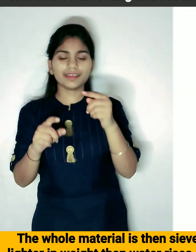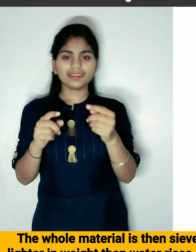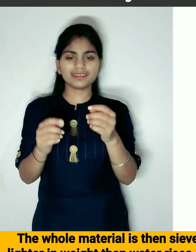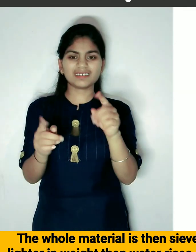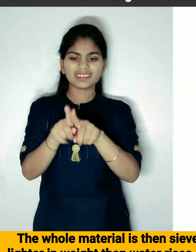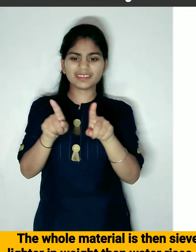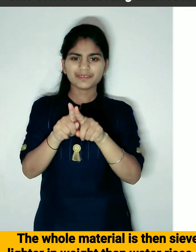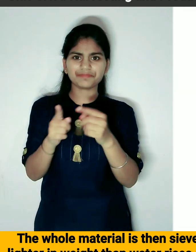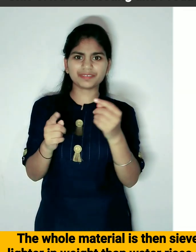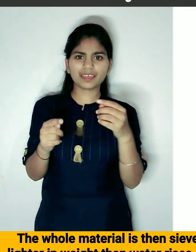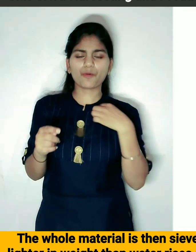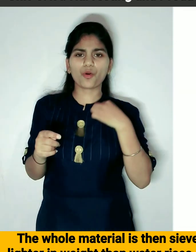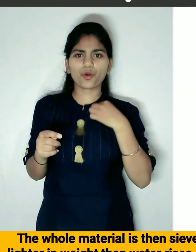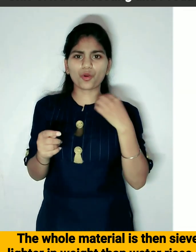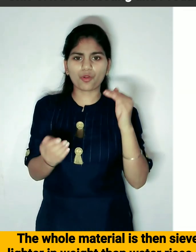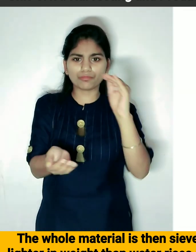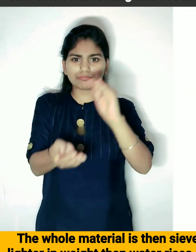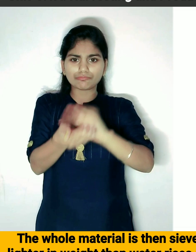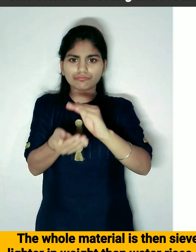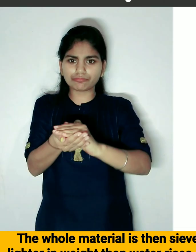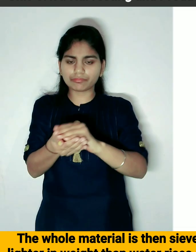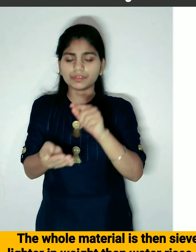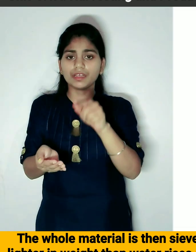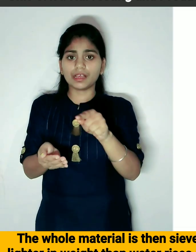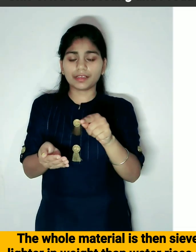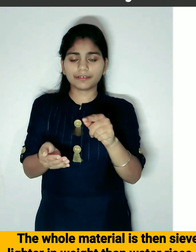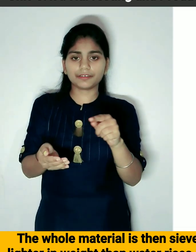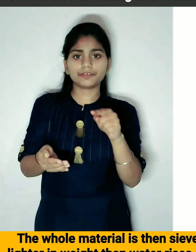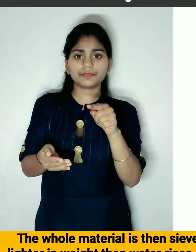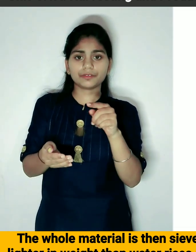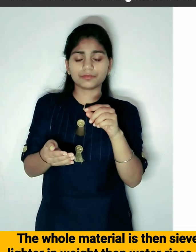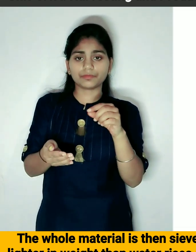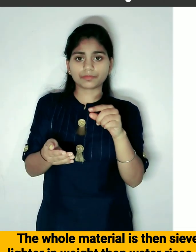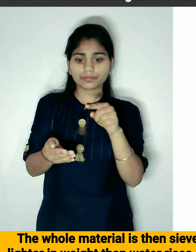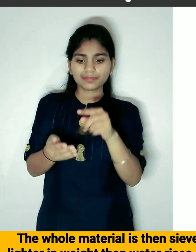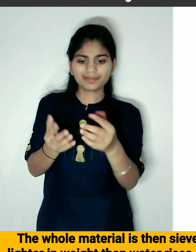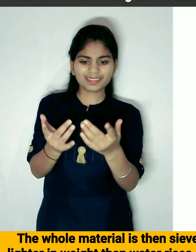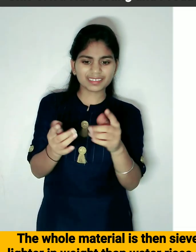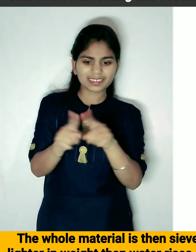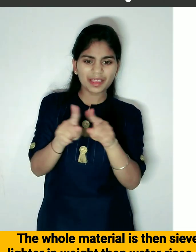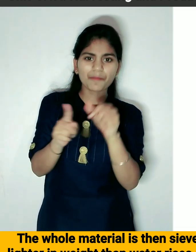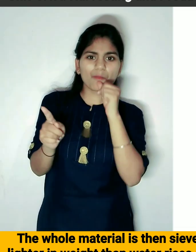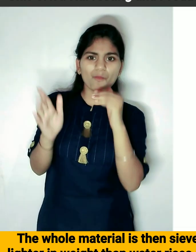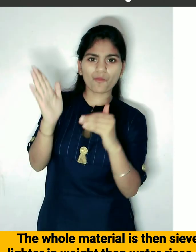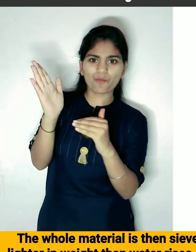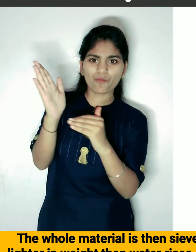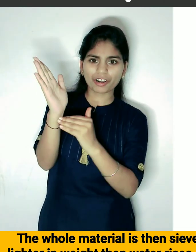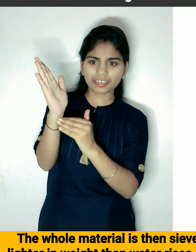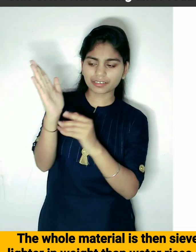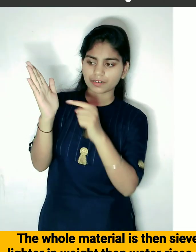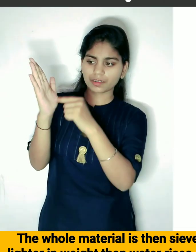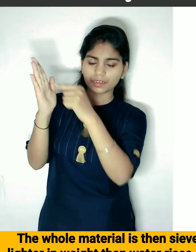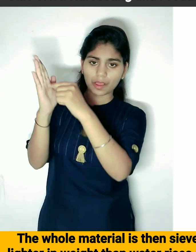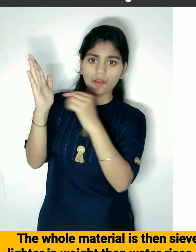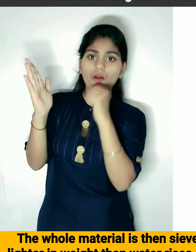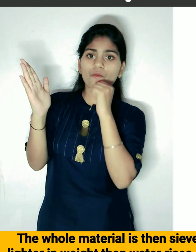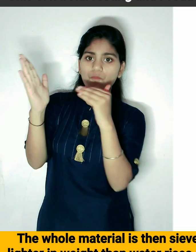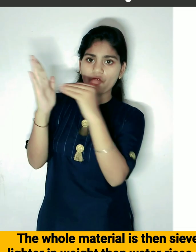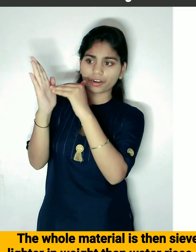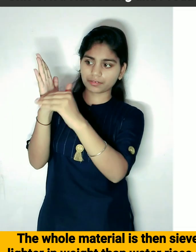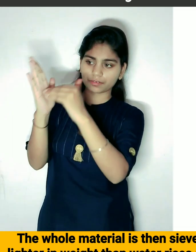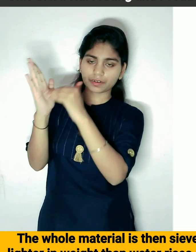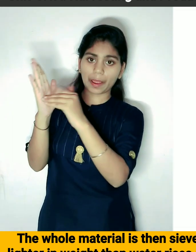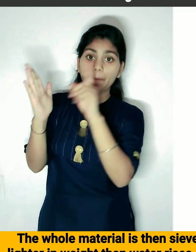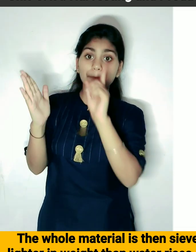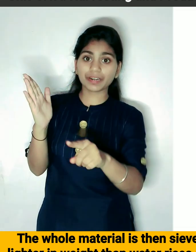muslin or thick cloth. Beeswax, being lighter in weight, then